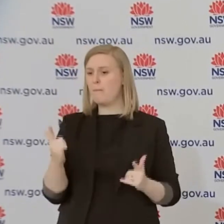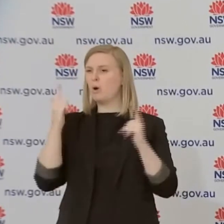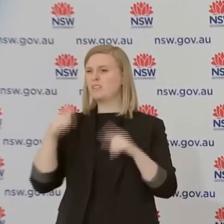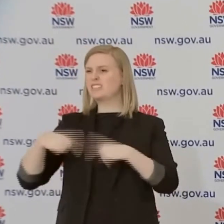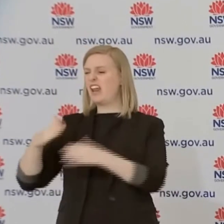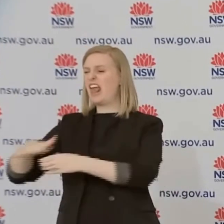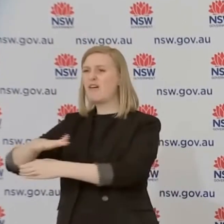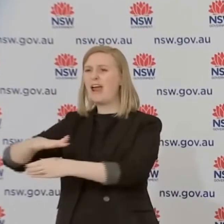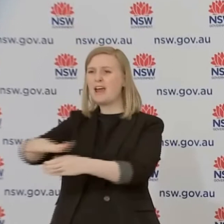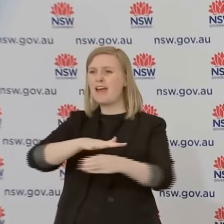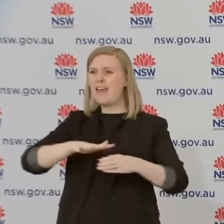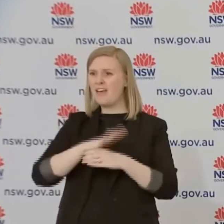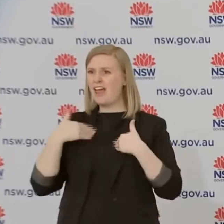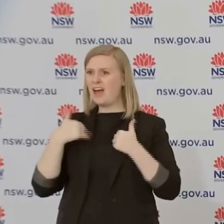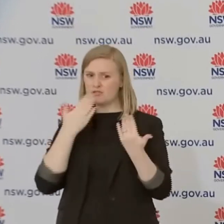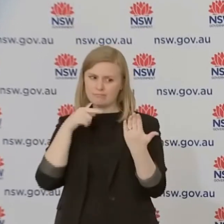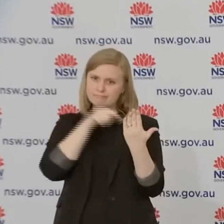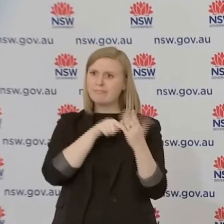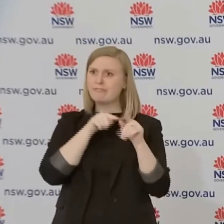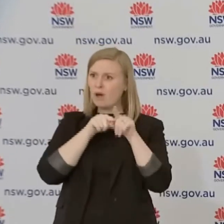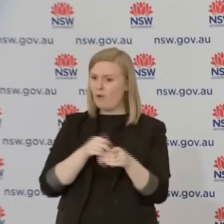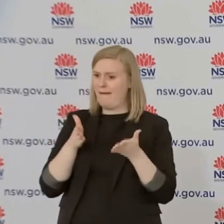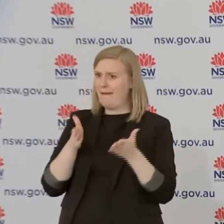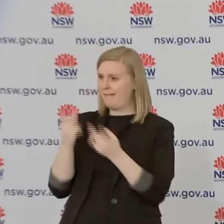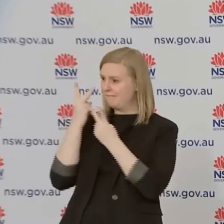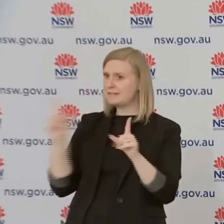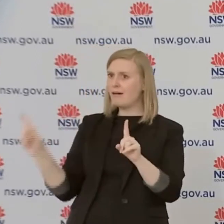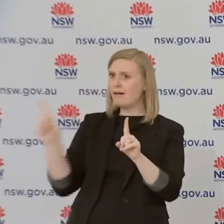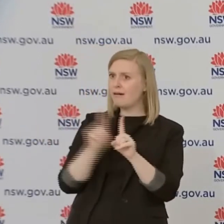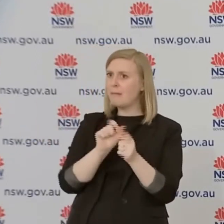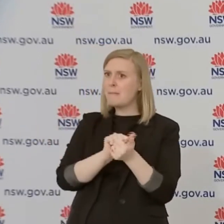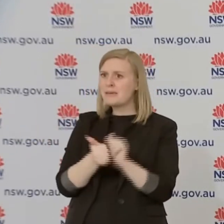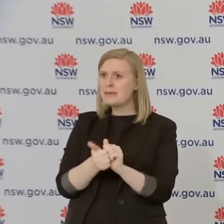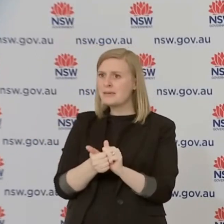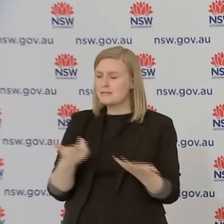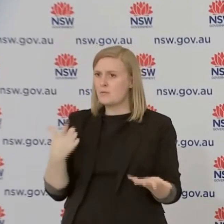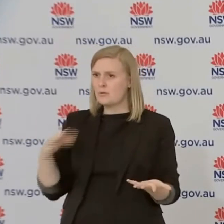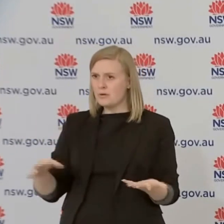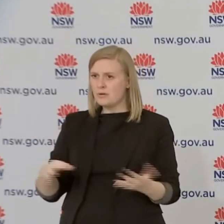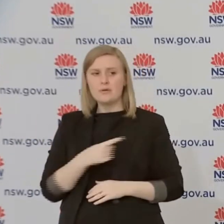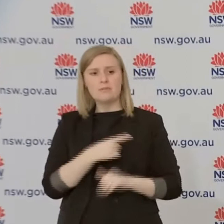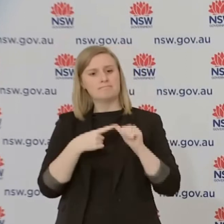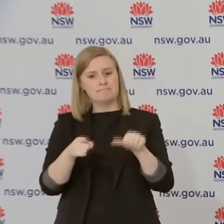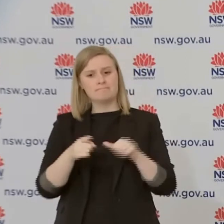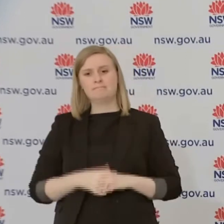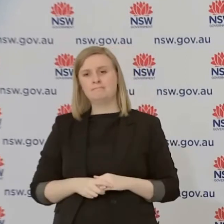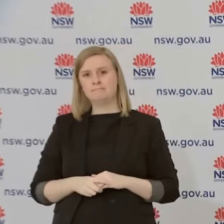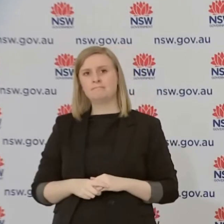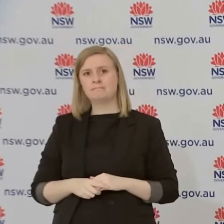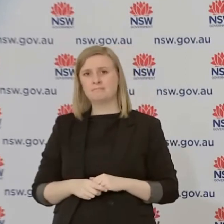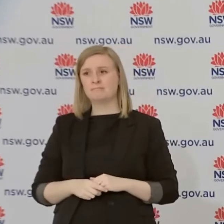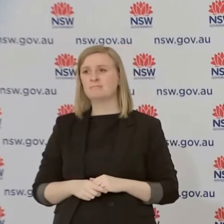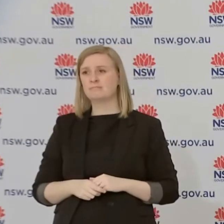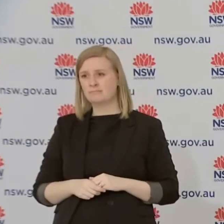the challenge obviously is, as Dr. Chant has just outlined, and I'm sure you're all aware, we are in